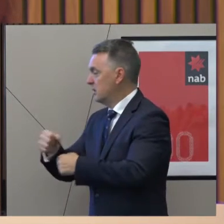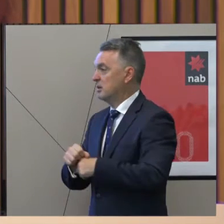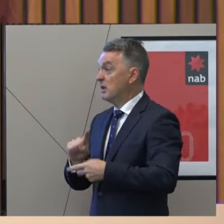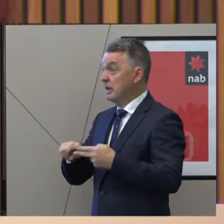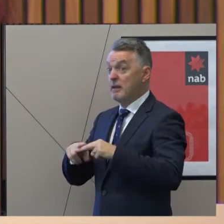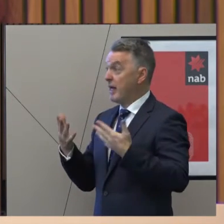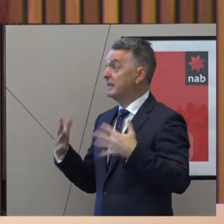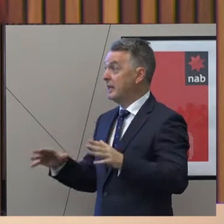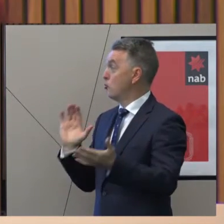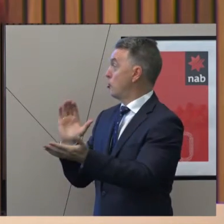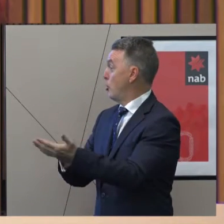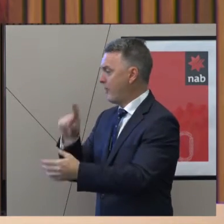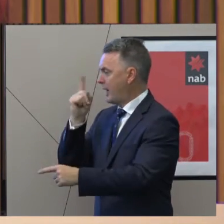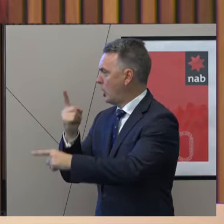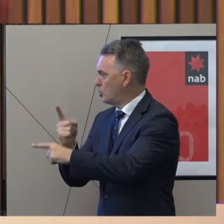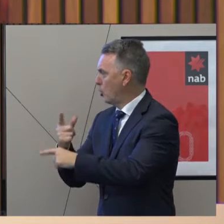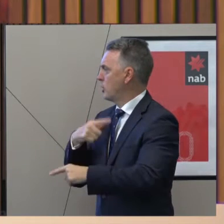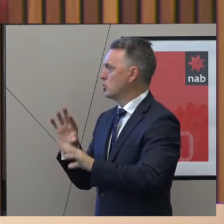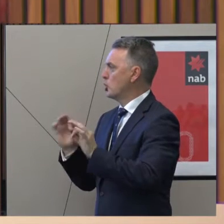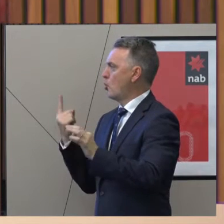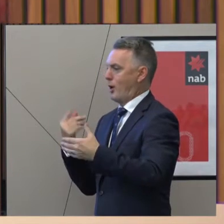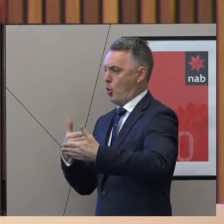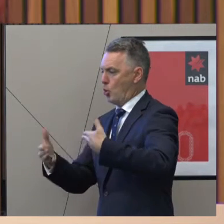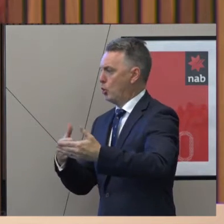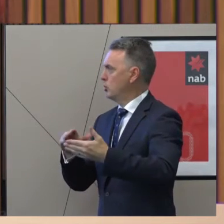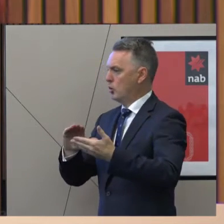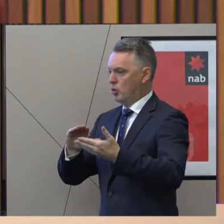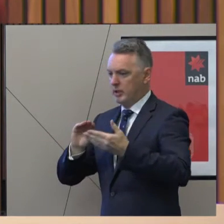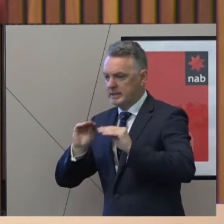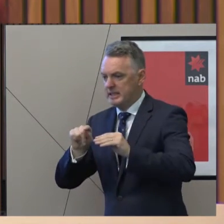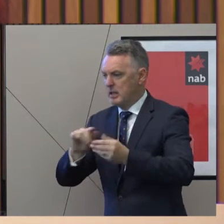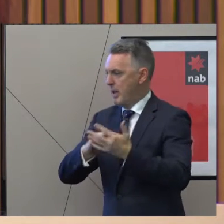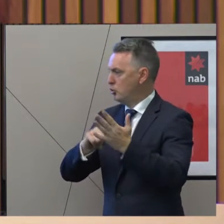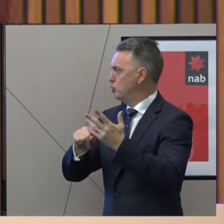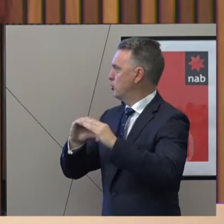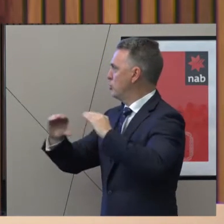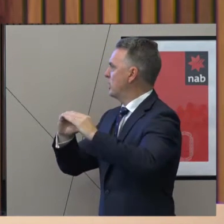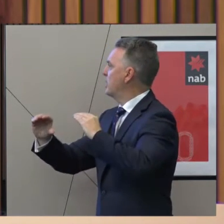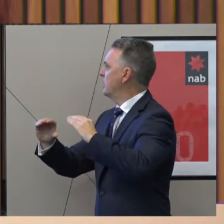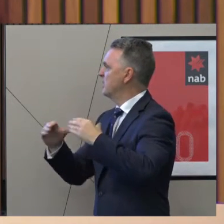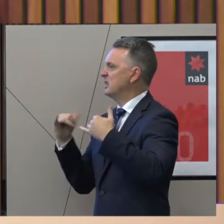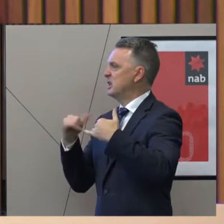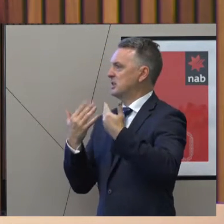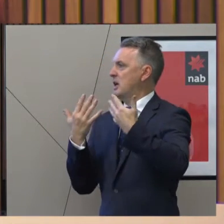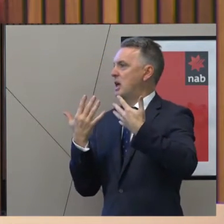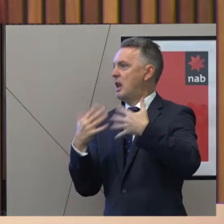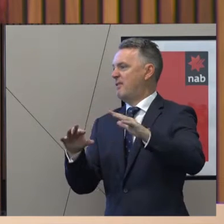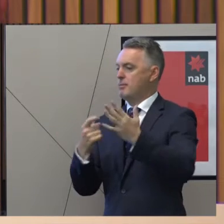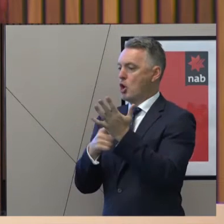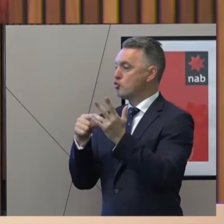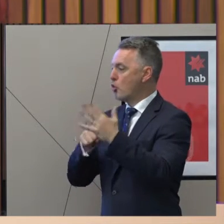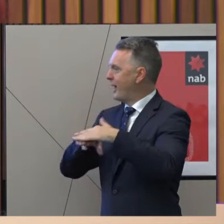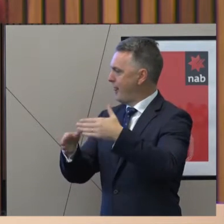did come, wouldn't be able to speak because no one's bothered to teach them how to communicate, and just left them to rot in the corner